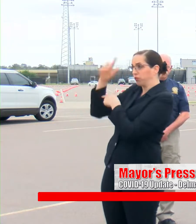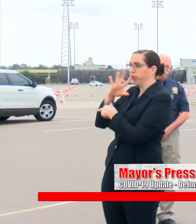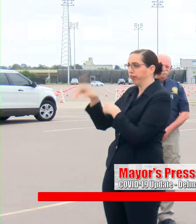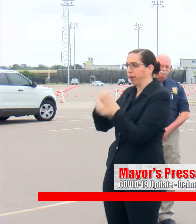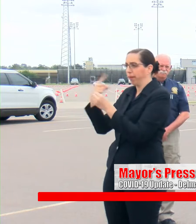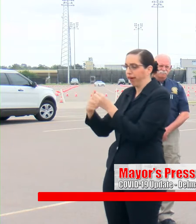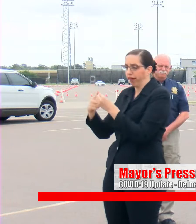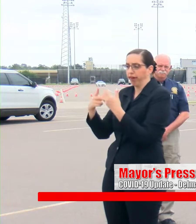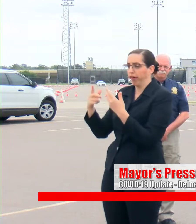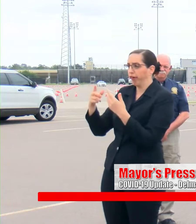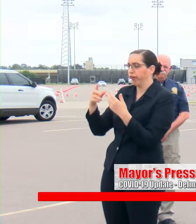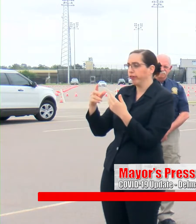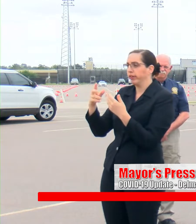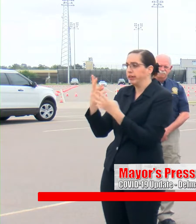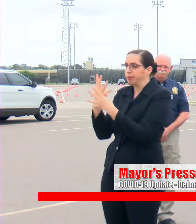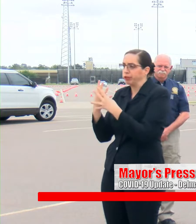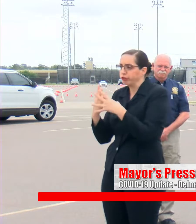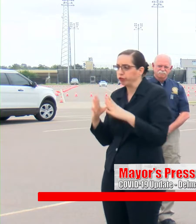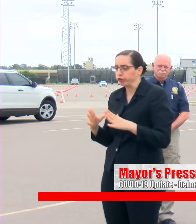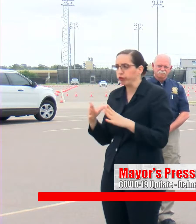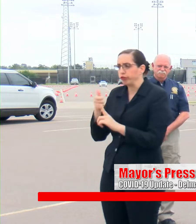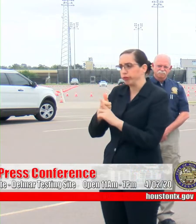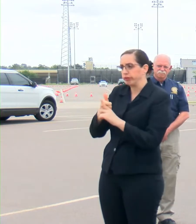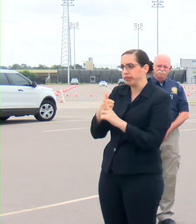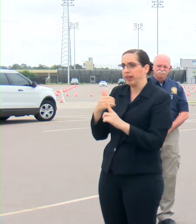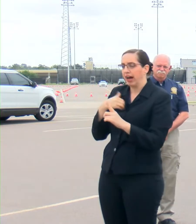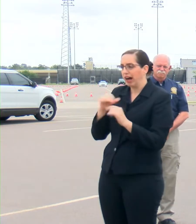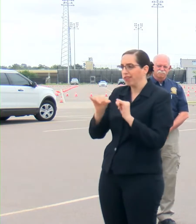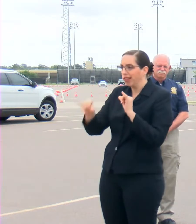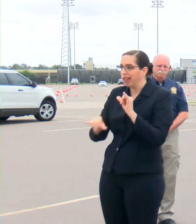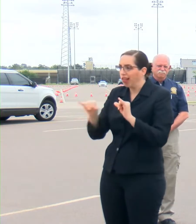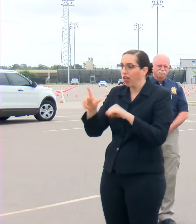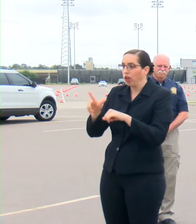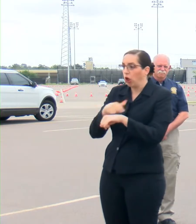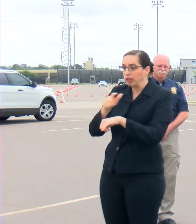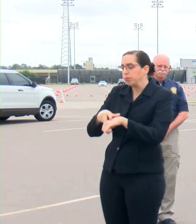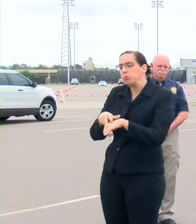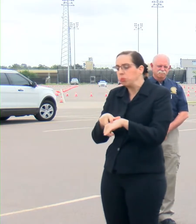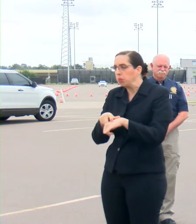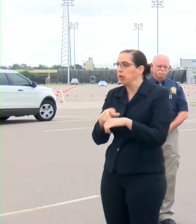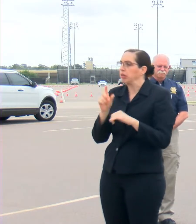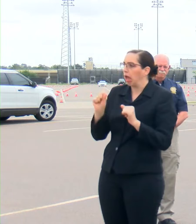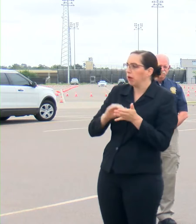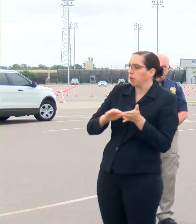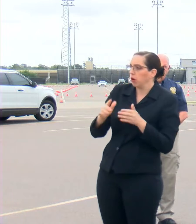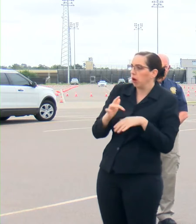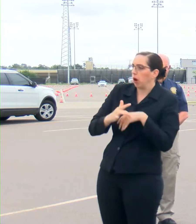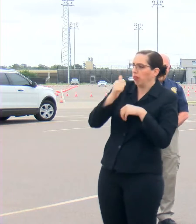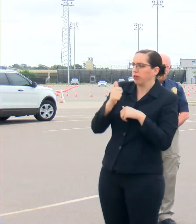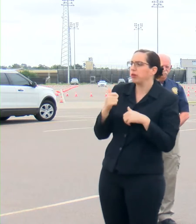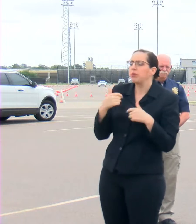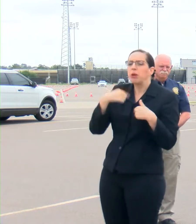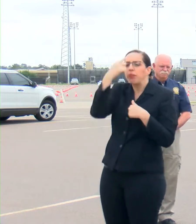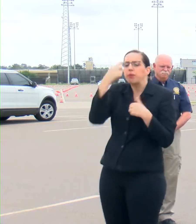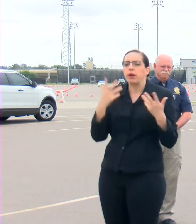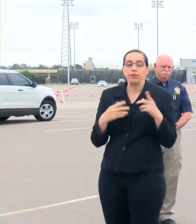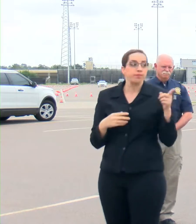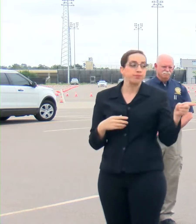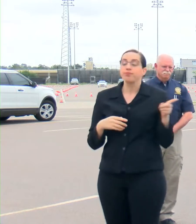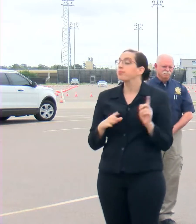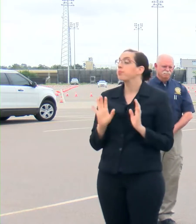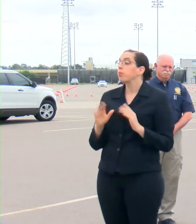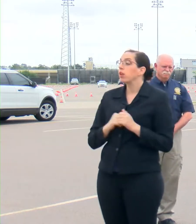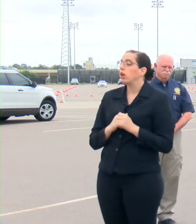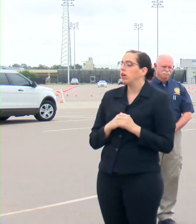who may not have long-term to be in jail to be released. So what are you thinking? What are you thinking about? Well, with respect to the jails,